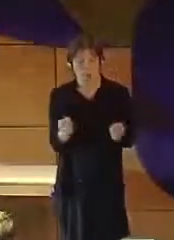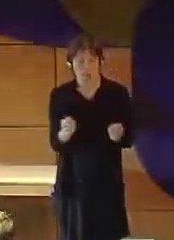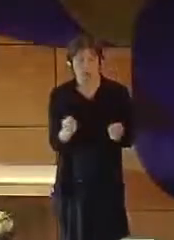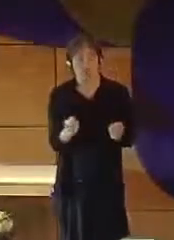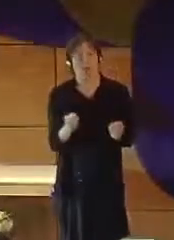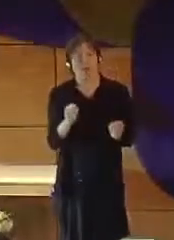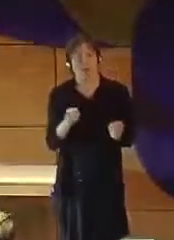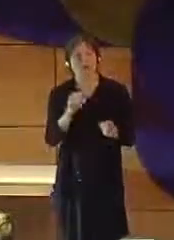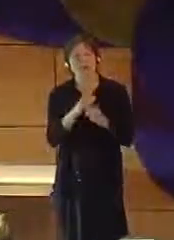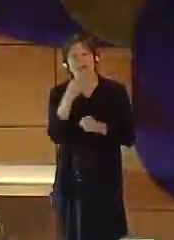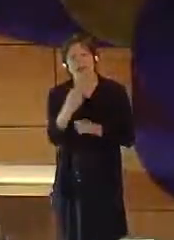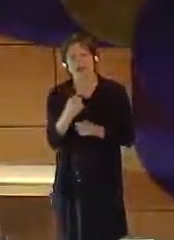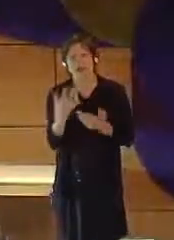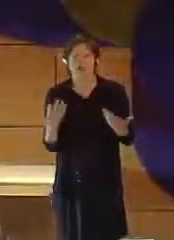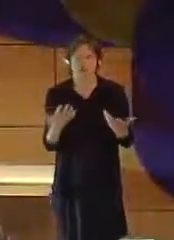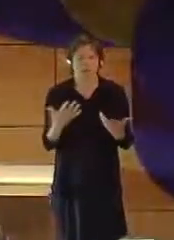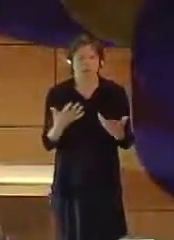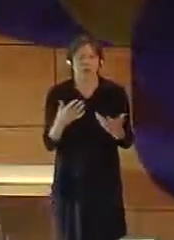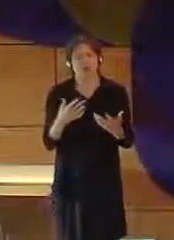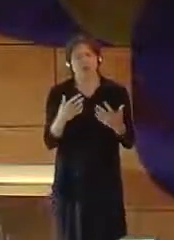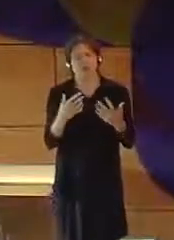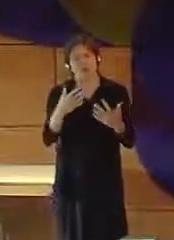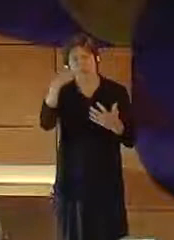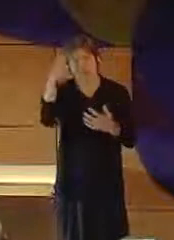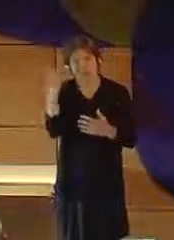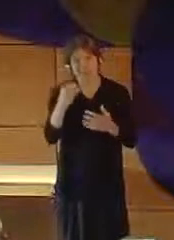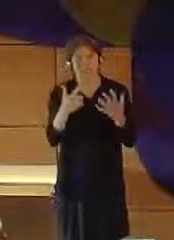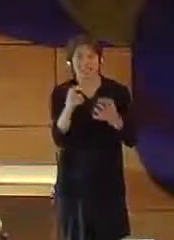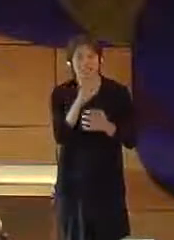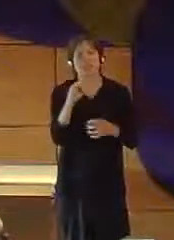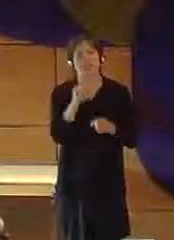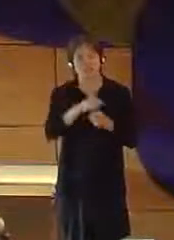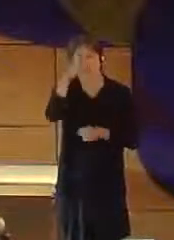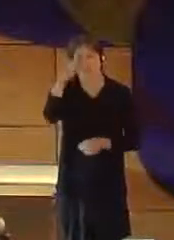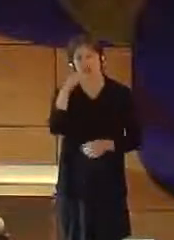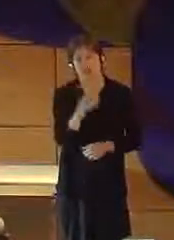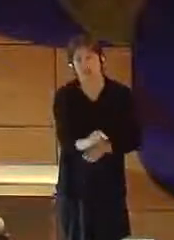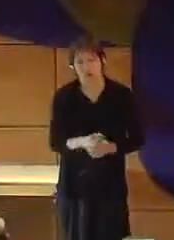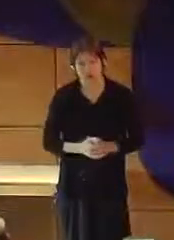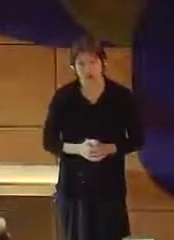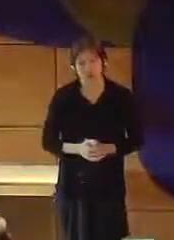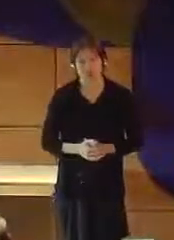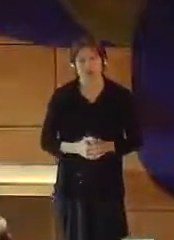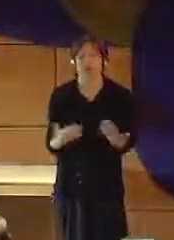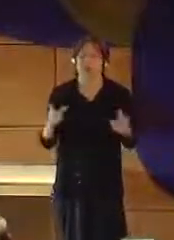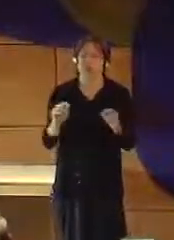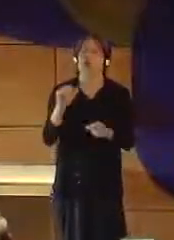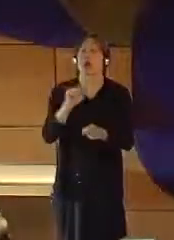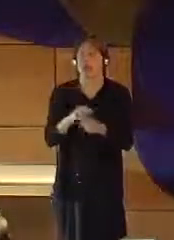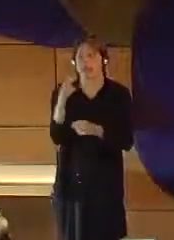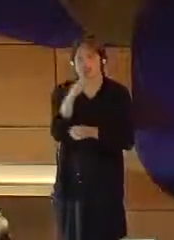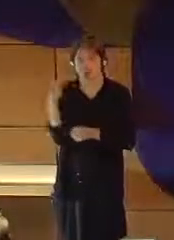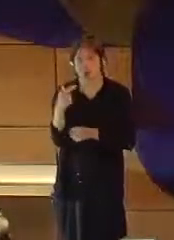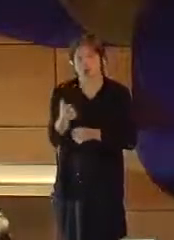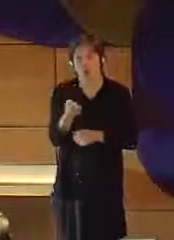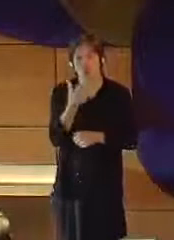males. So the evidence suggests that giving testosterone to produce what we call secondary sexual characteristics